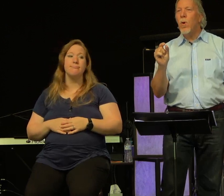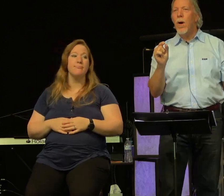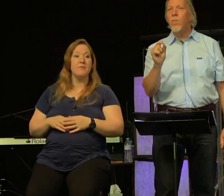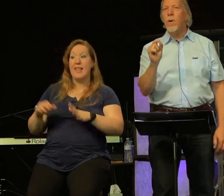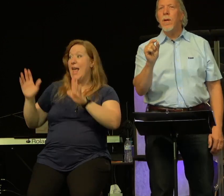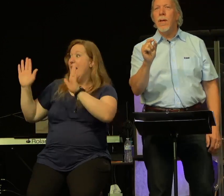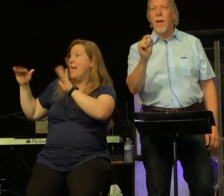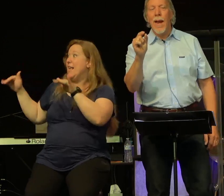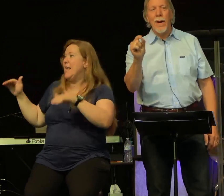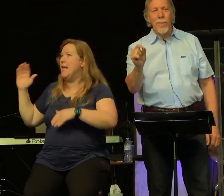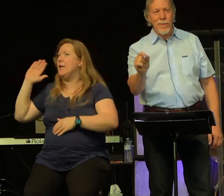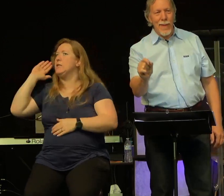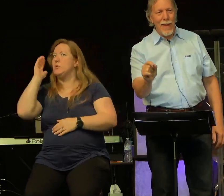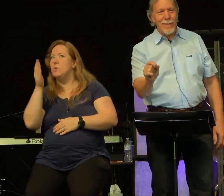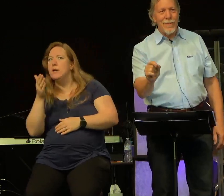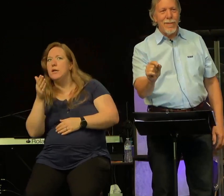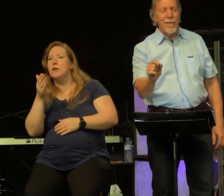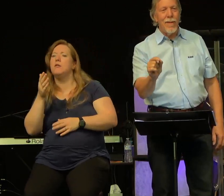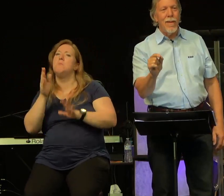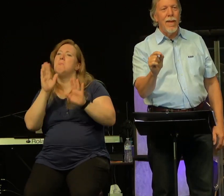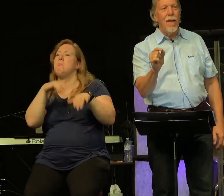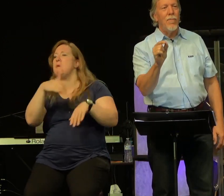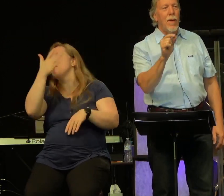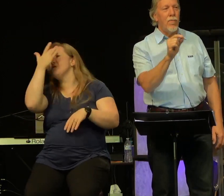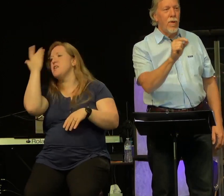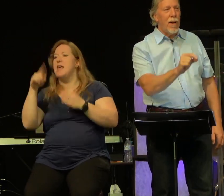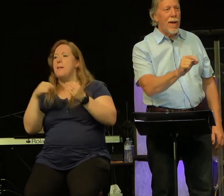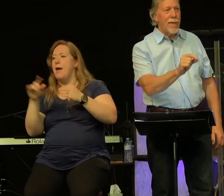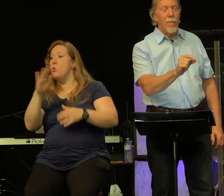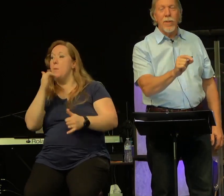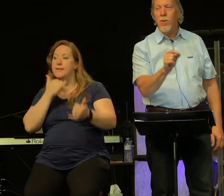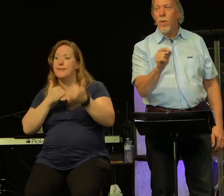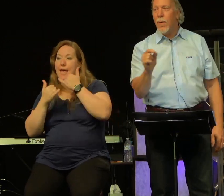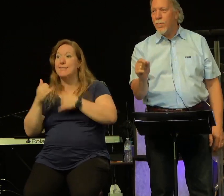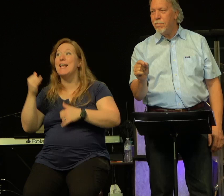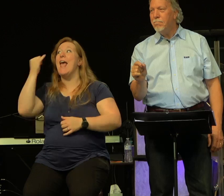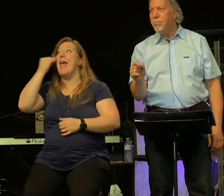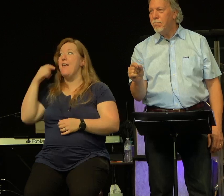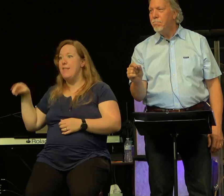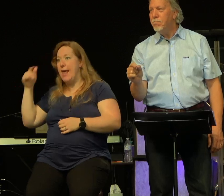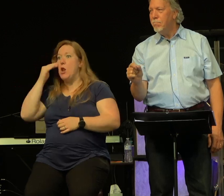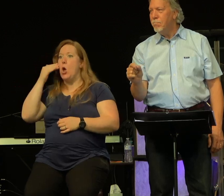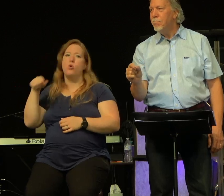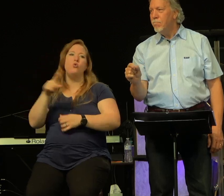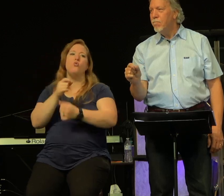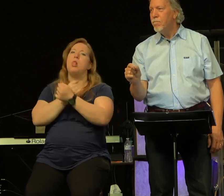Kids will overlook a lot of mistakes if they realize how much you love them.